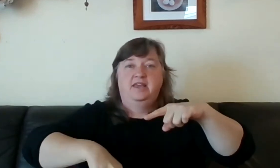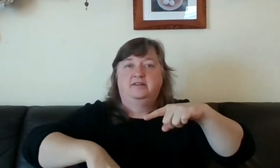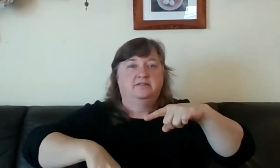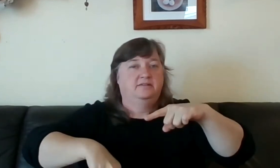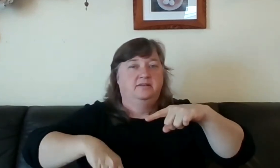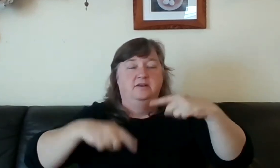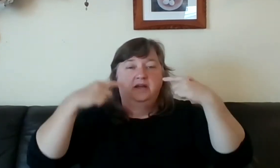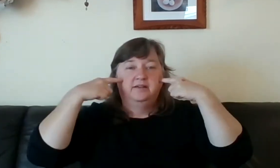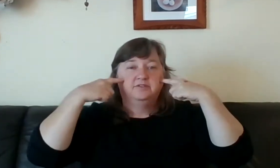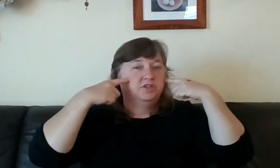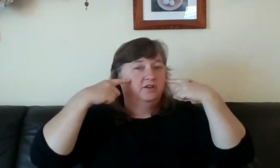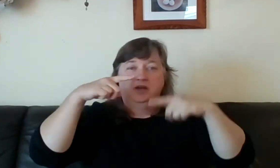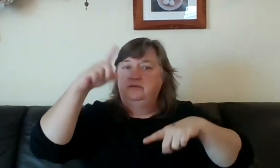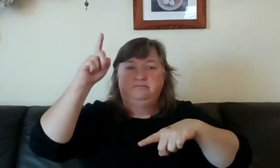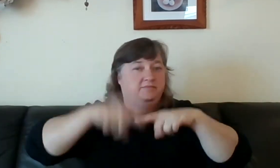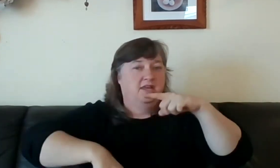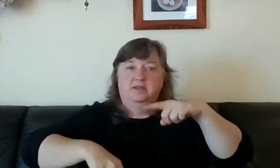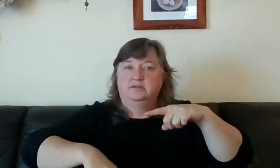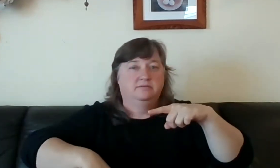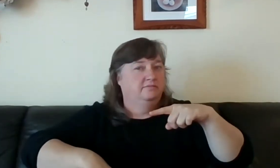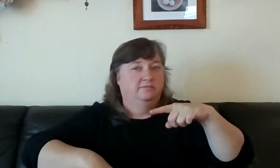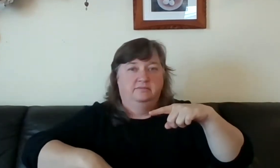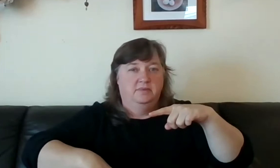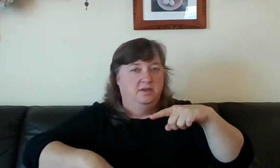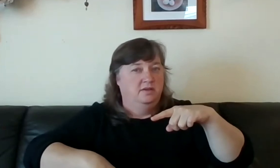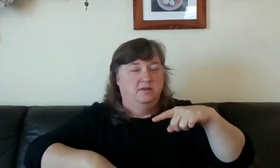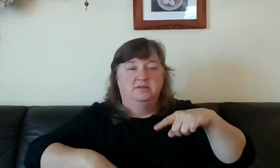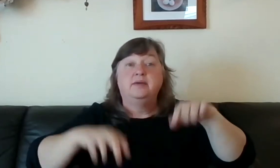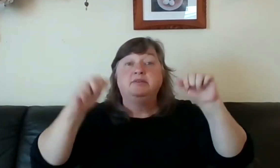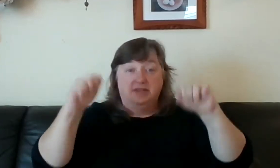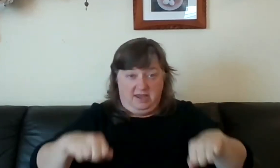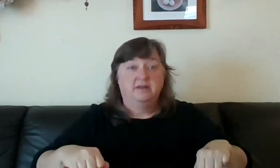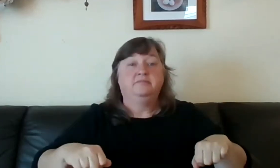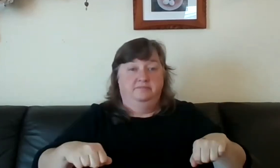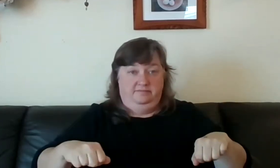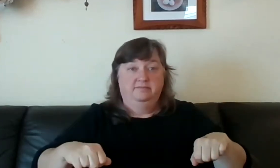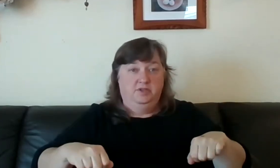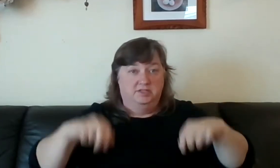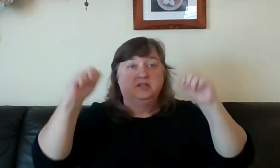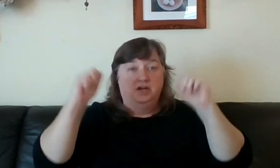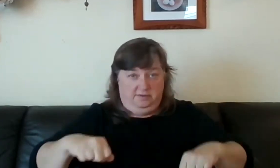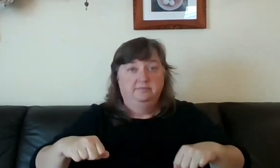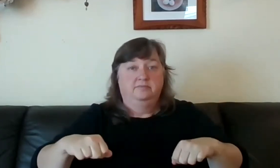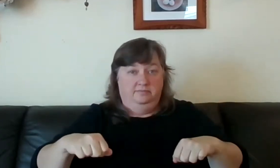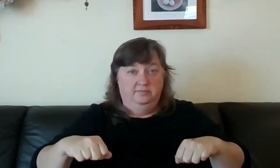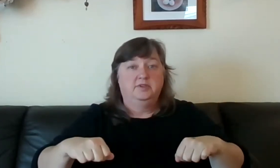Can't. And you have to shake your head. Can't. Same as can. You get to nod.